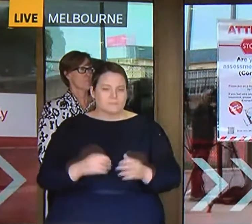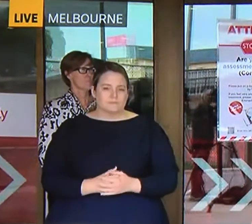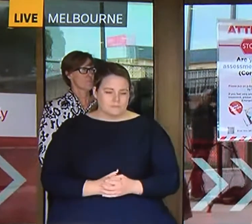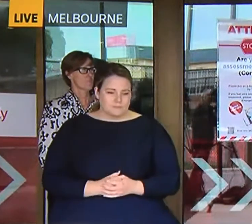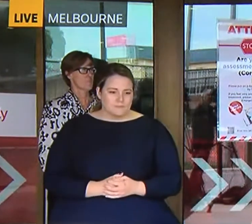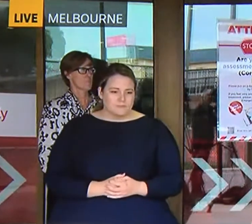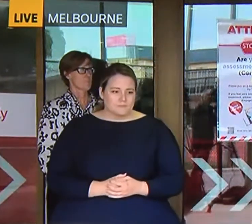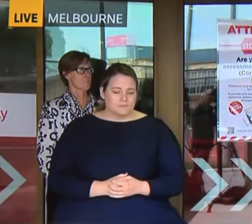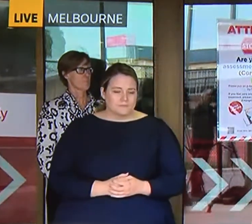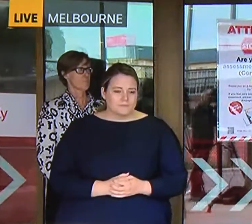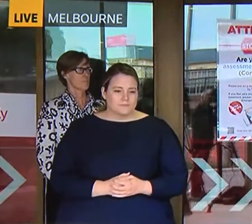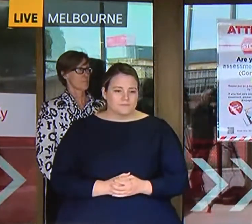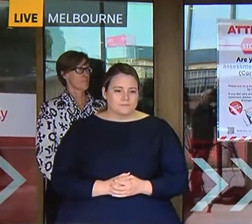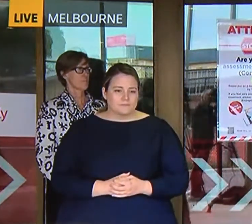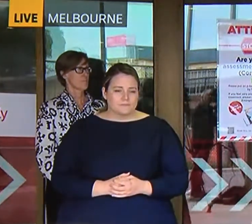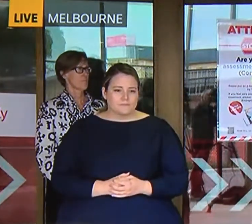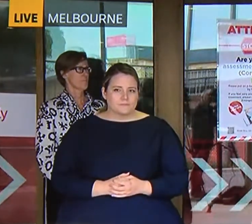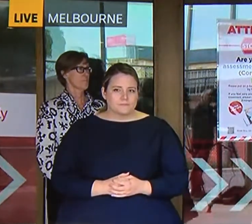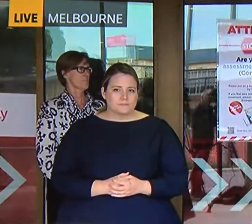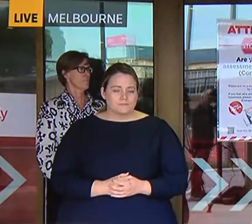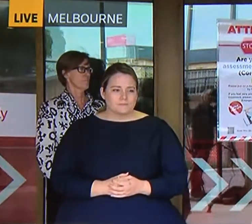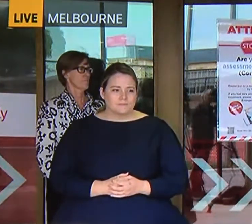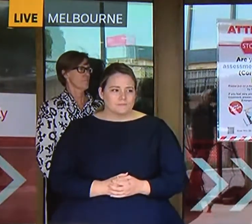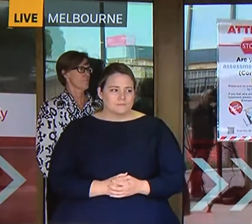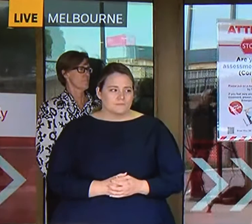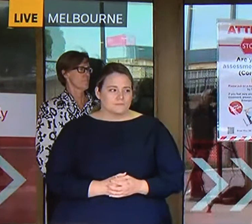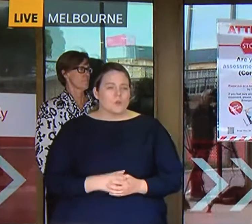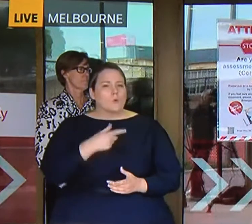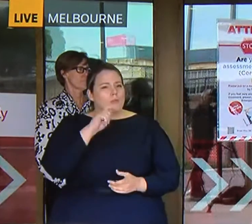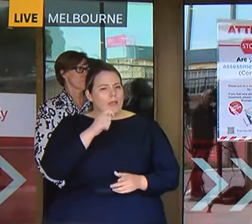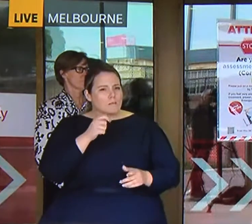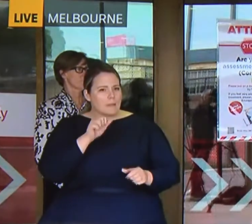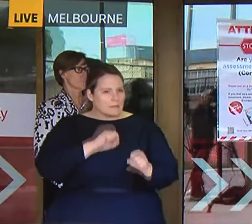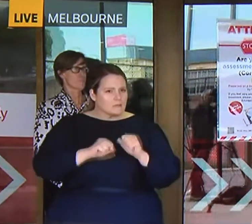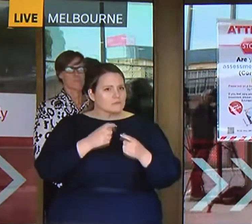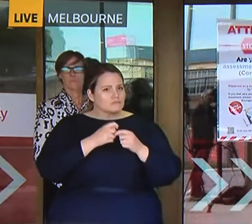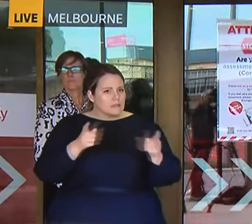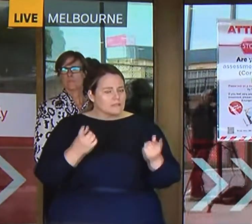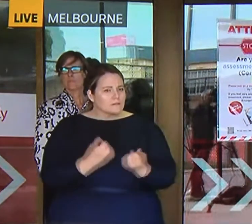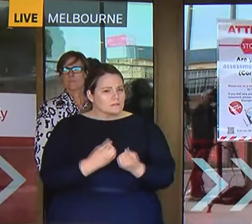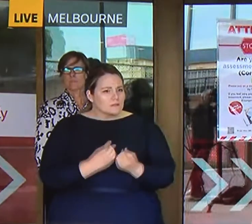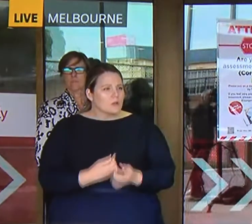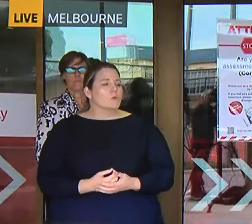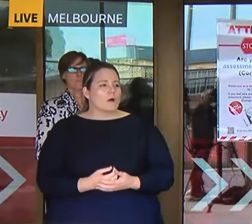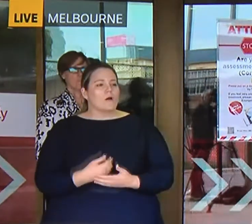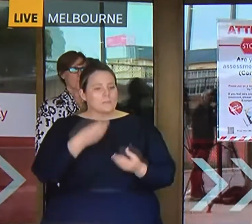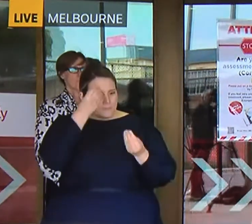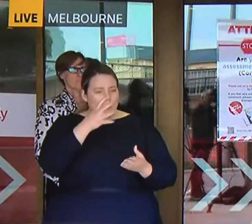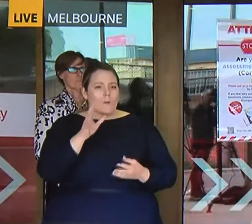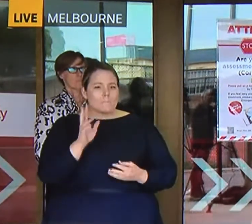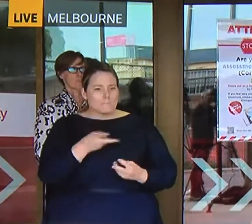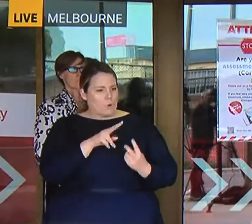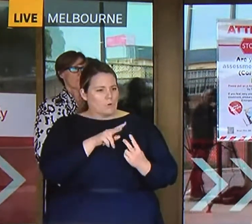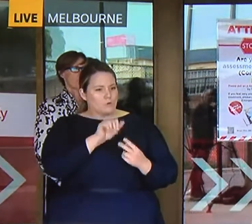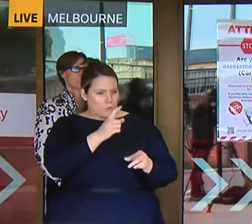your office ask you not to release modelling? Look, with respect, both of those presumptions are incorrect.